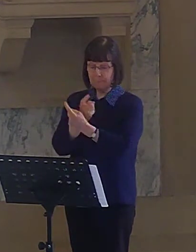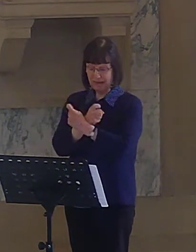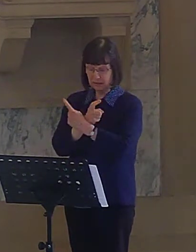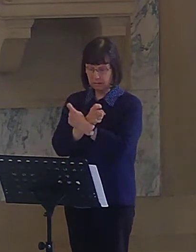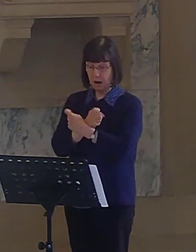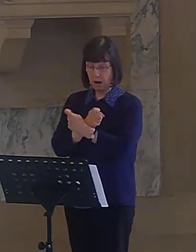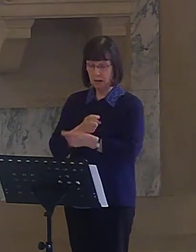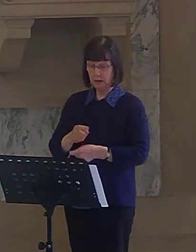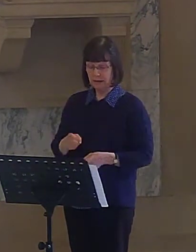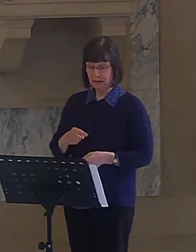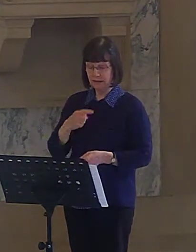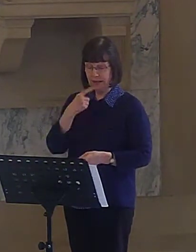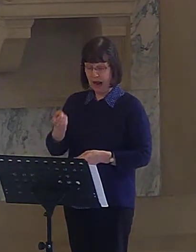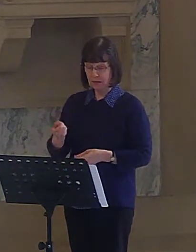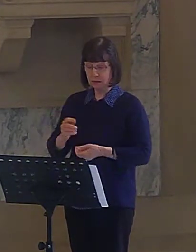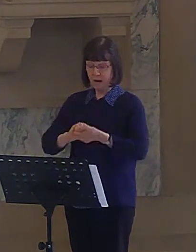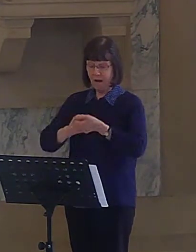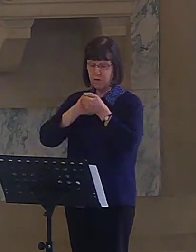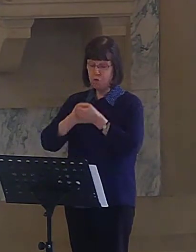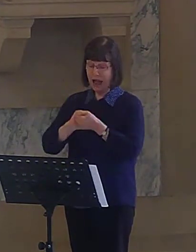Peter said,